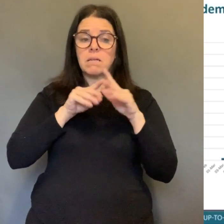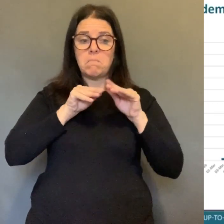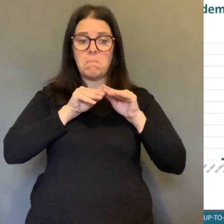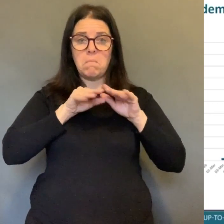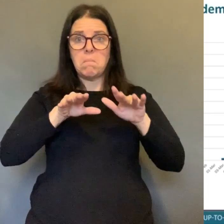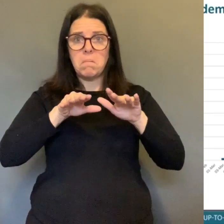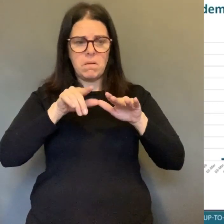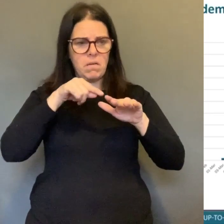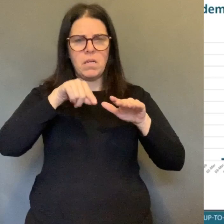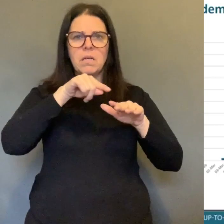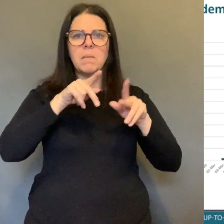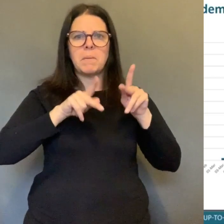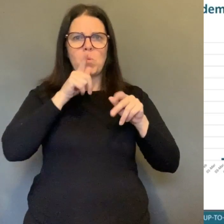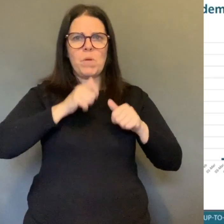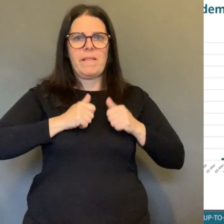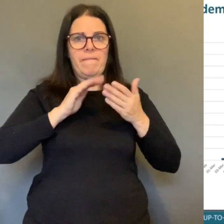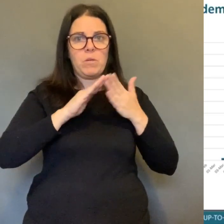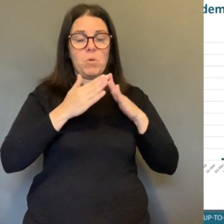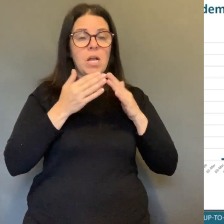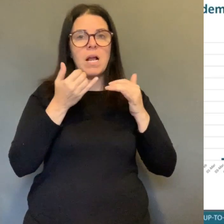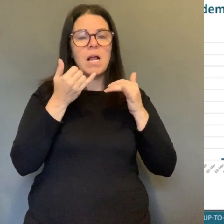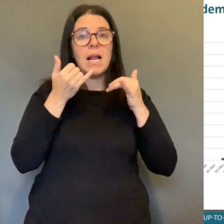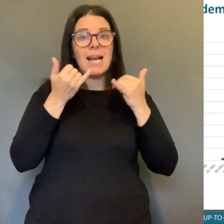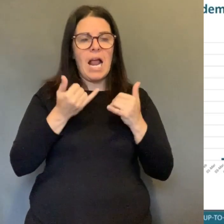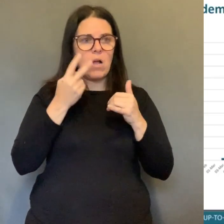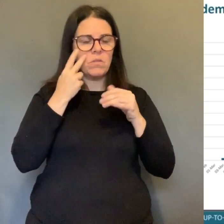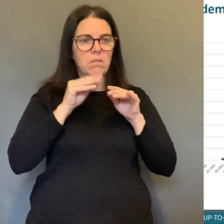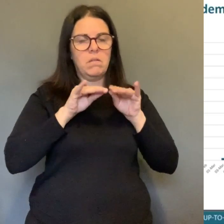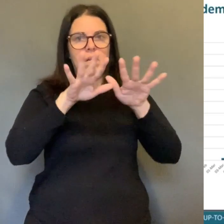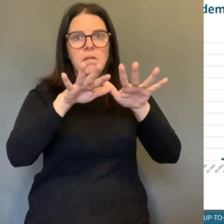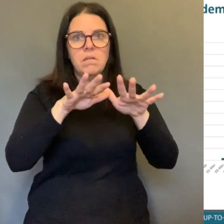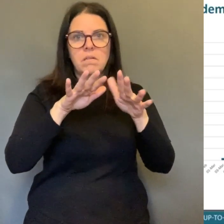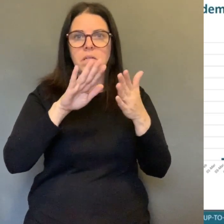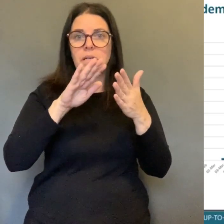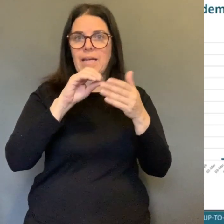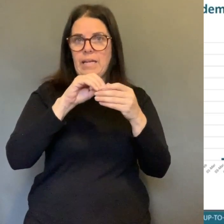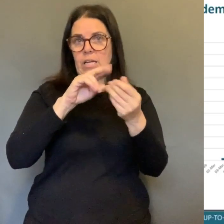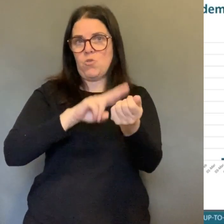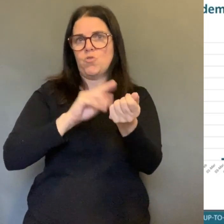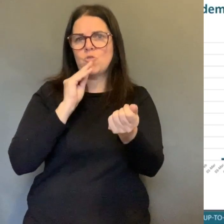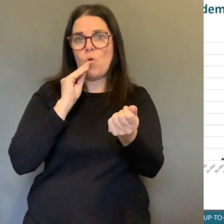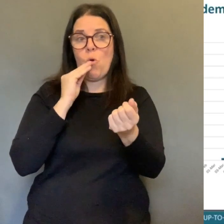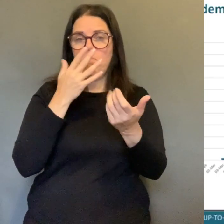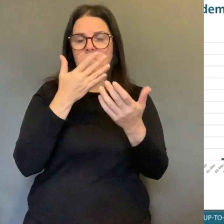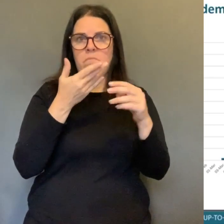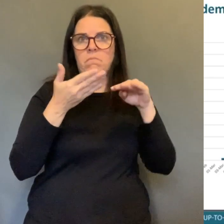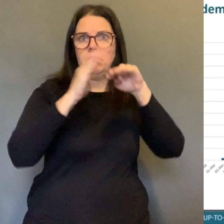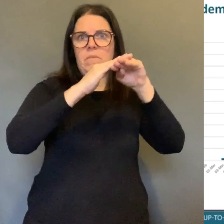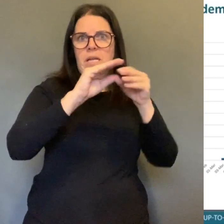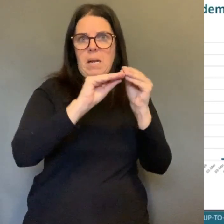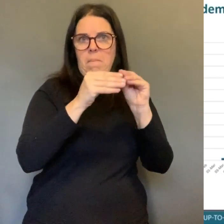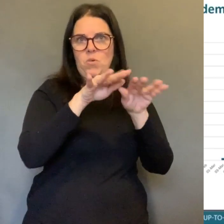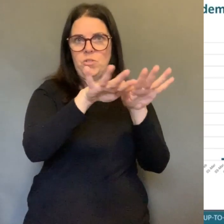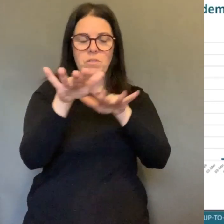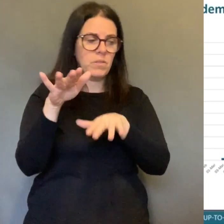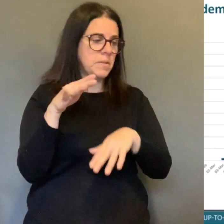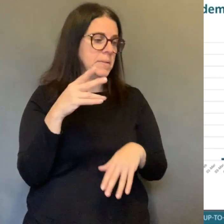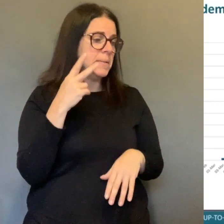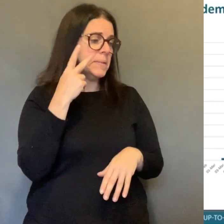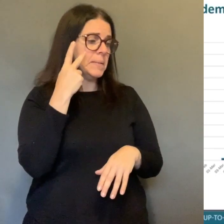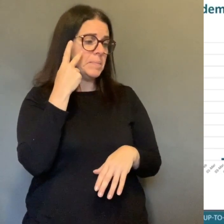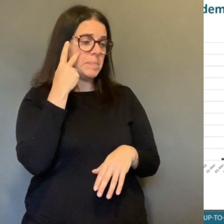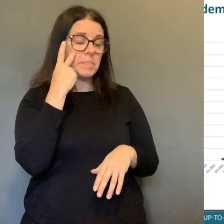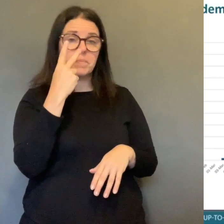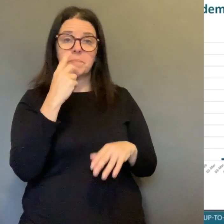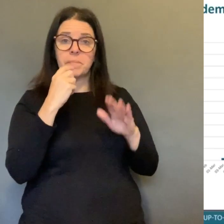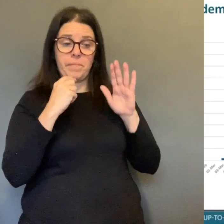light green color is showing the cases in the long-term care home. And as you can easily see, the shift between cases